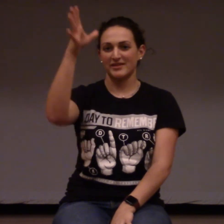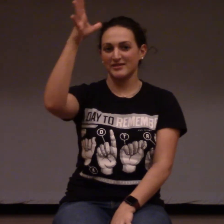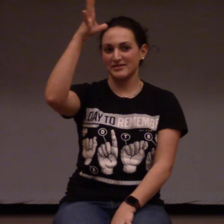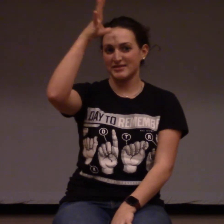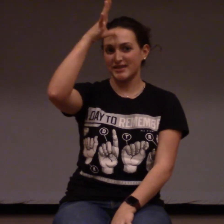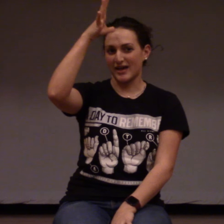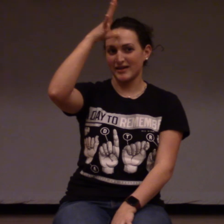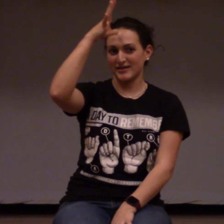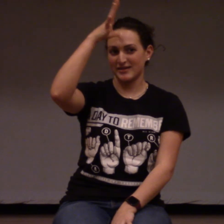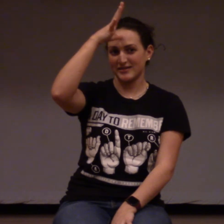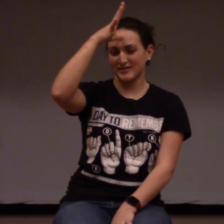Dad.